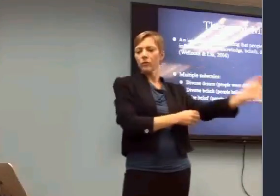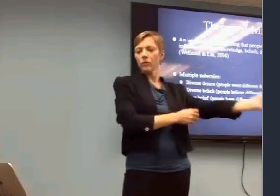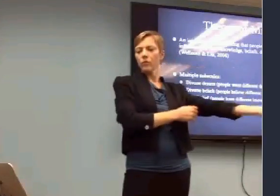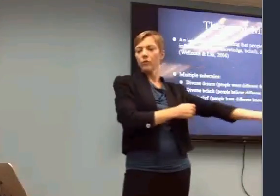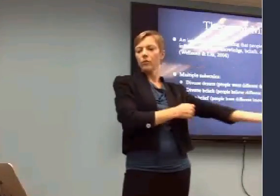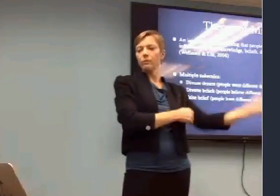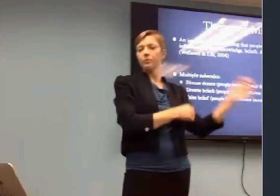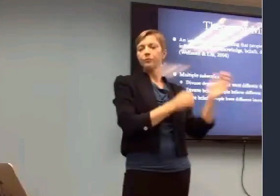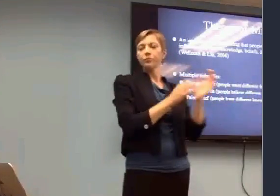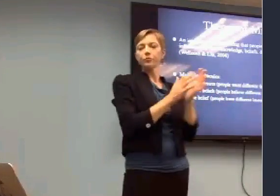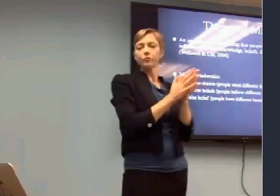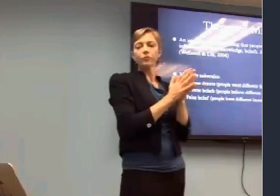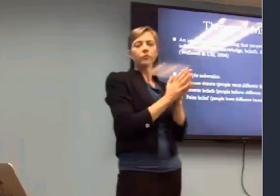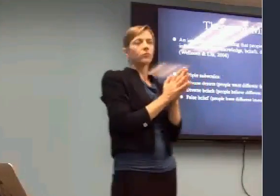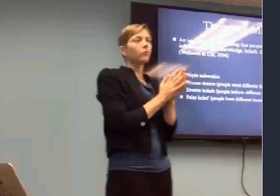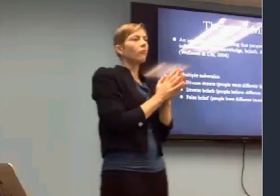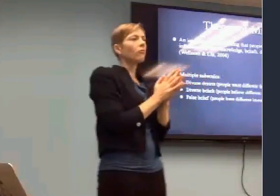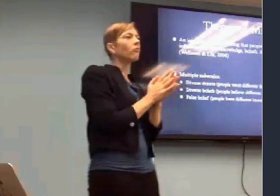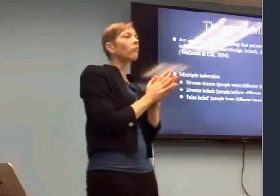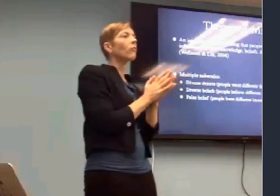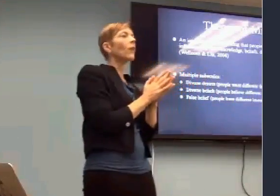So we'll begin with theory of mind.